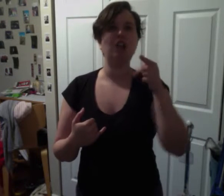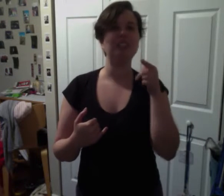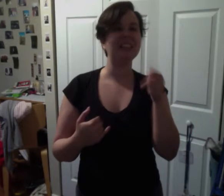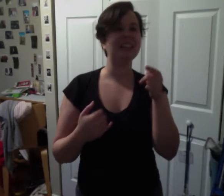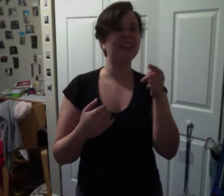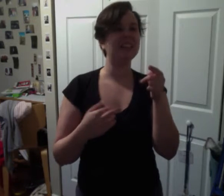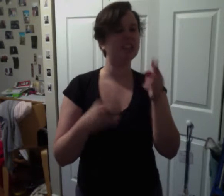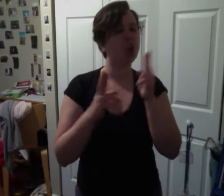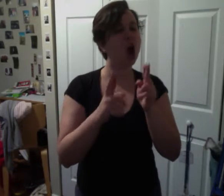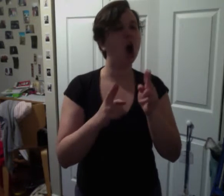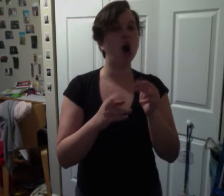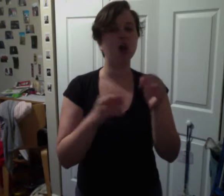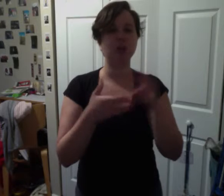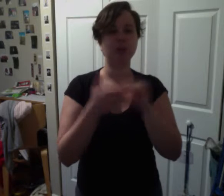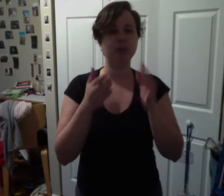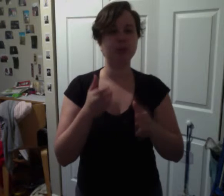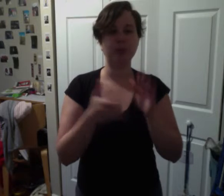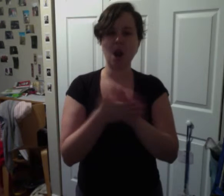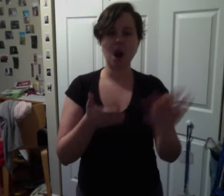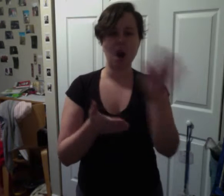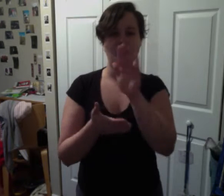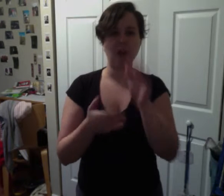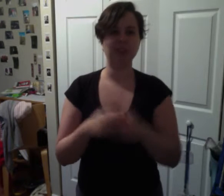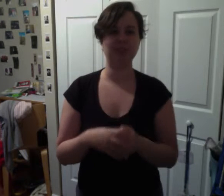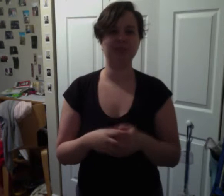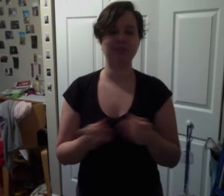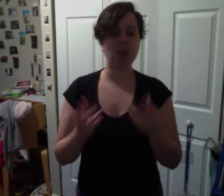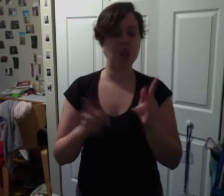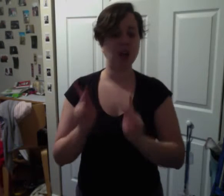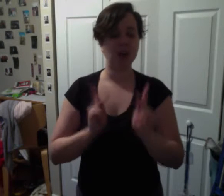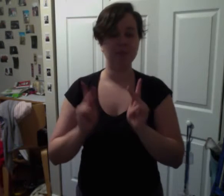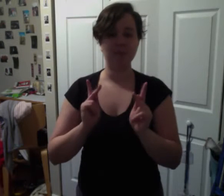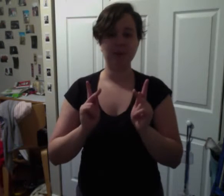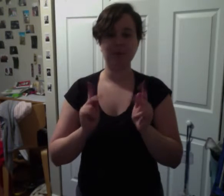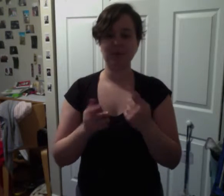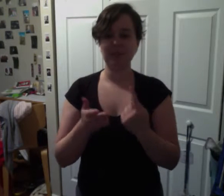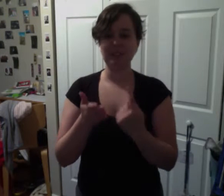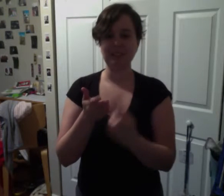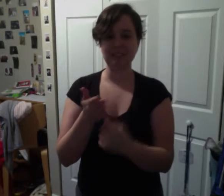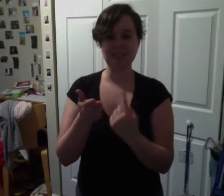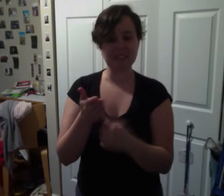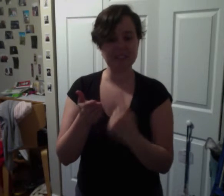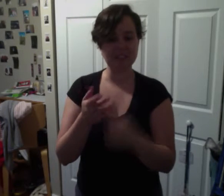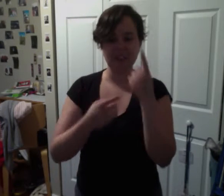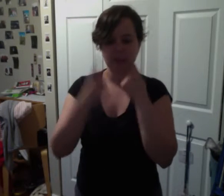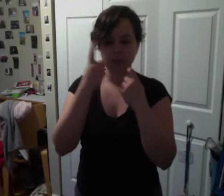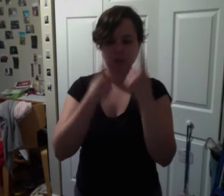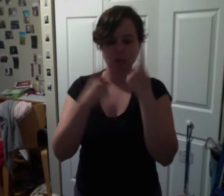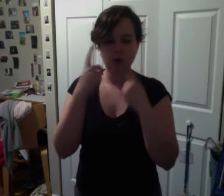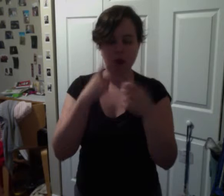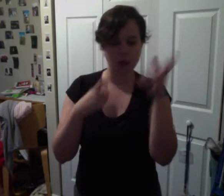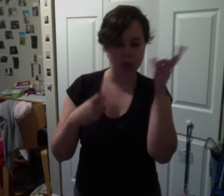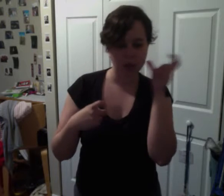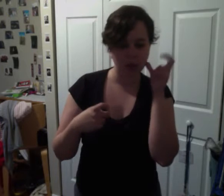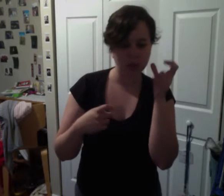A lot of people talk about crying when they hear StoryCorps stories. And it's not because they're sad. Most of them aren't. I think it's because